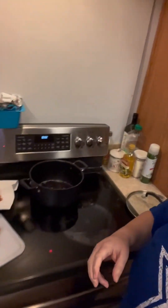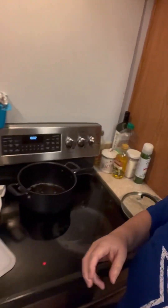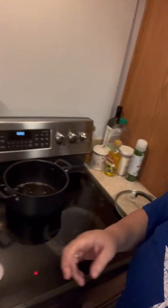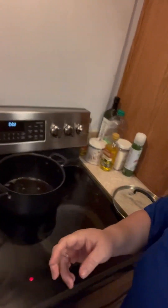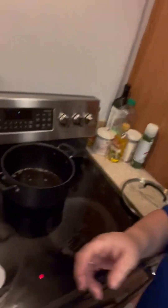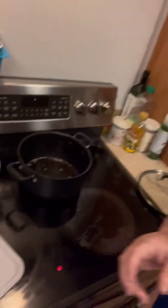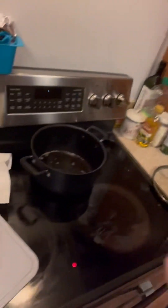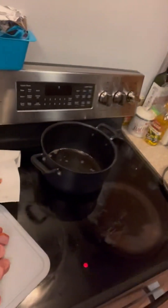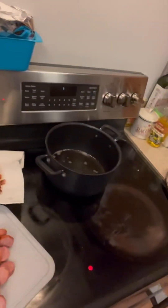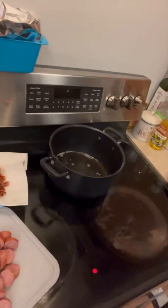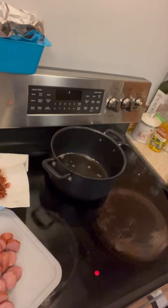you can see,